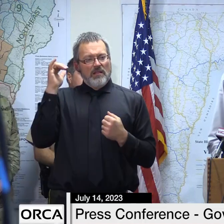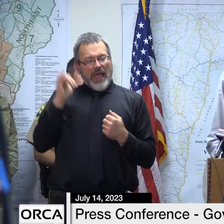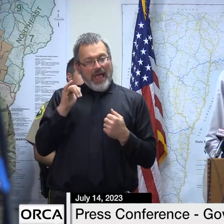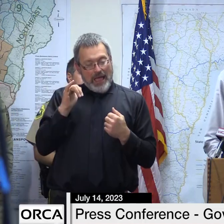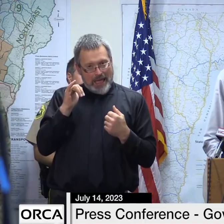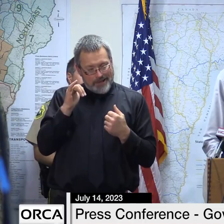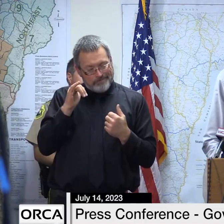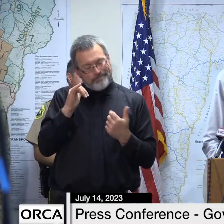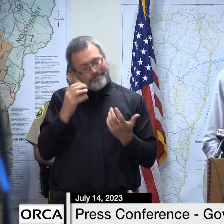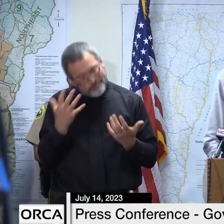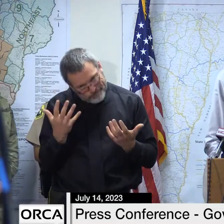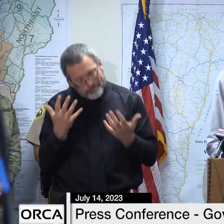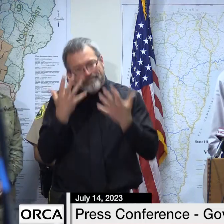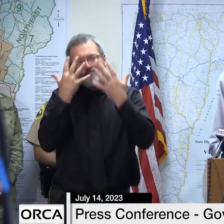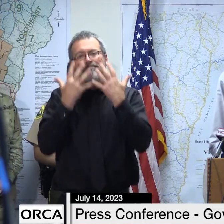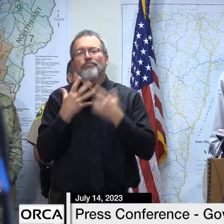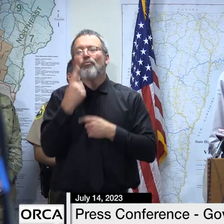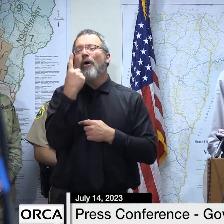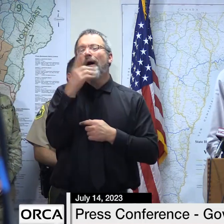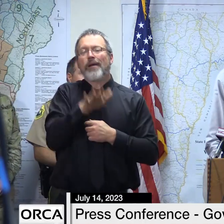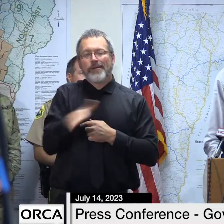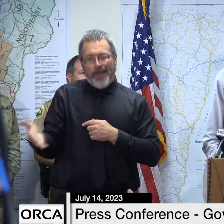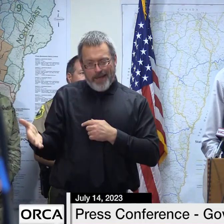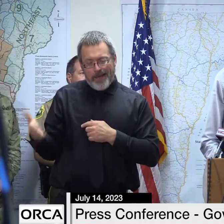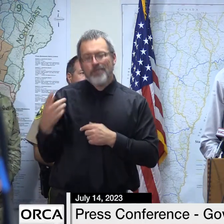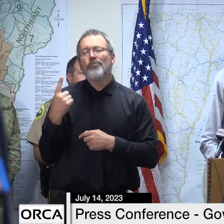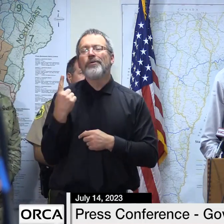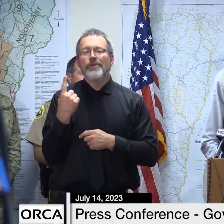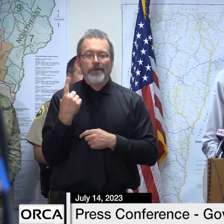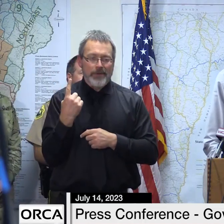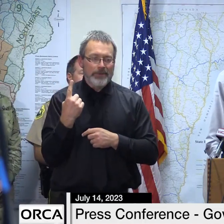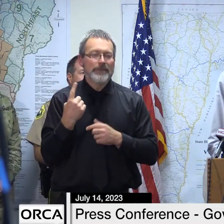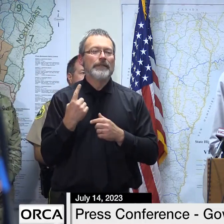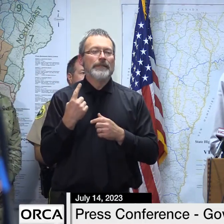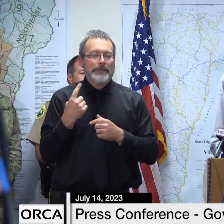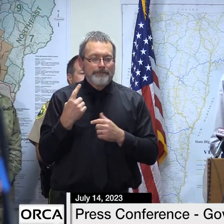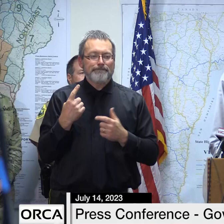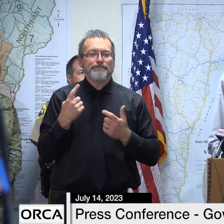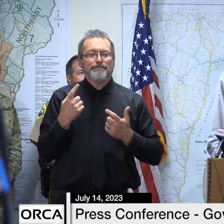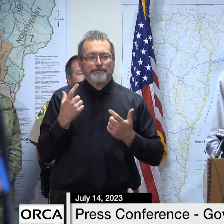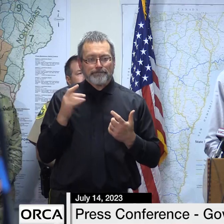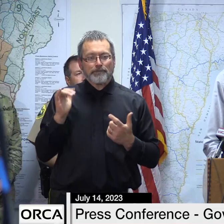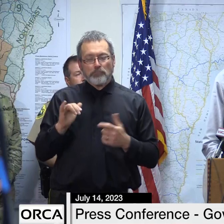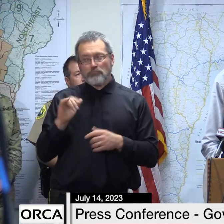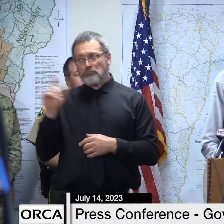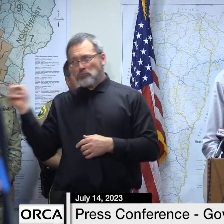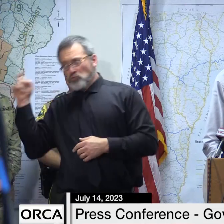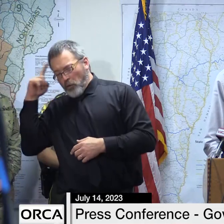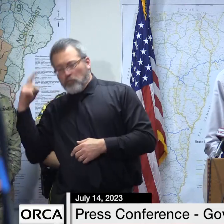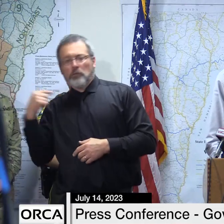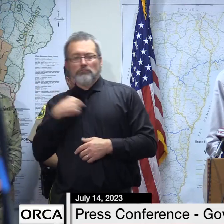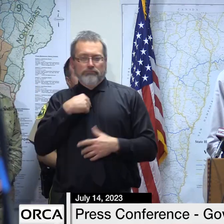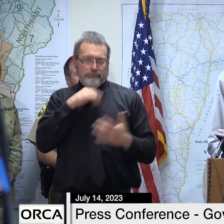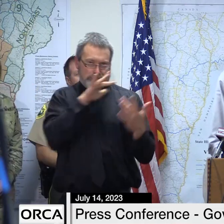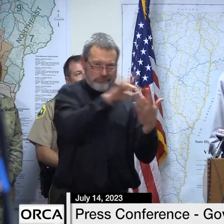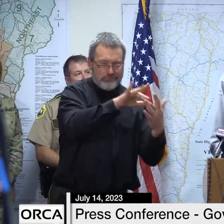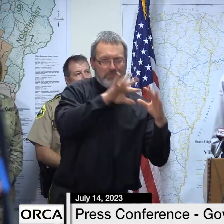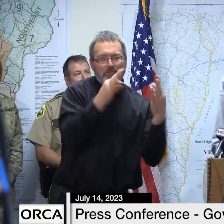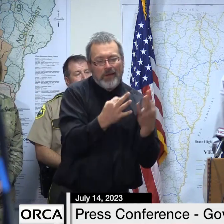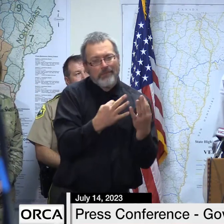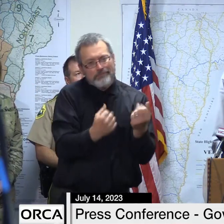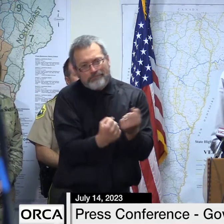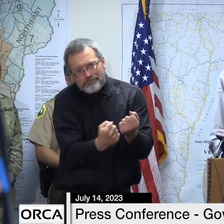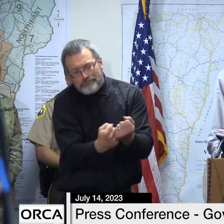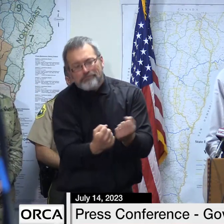sure tragedy, and we join the governor in extending our condolences to family and community. Now, I know